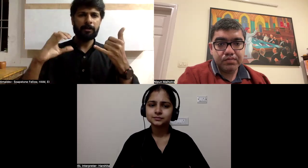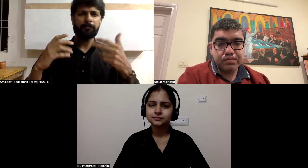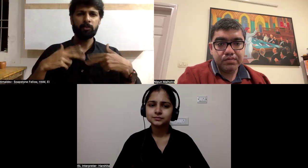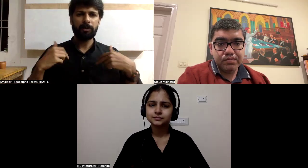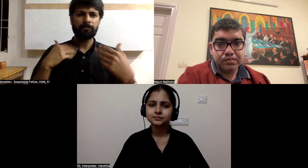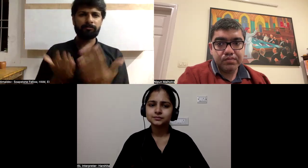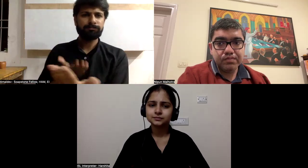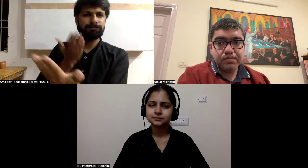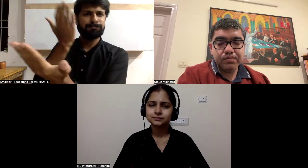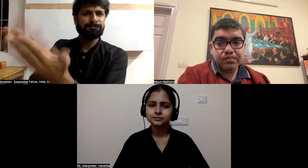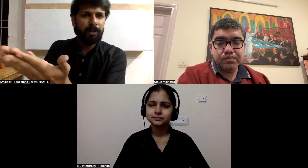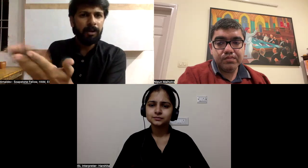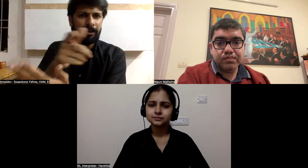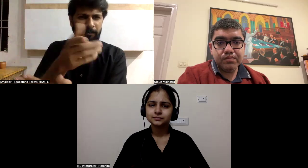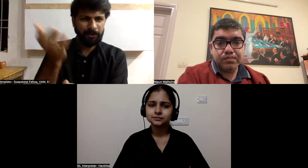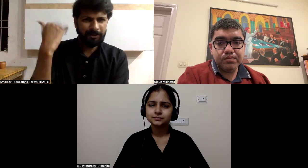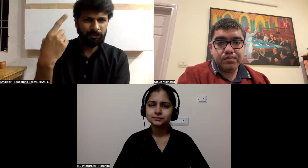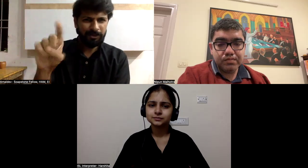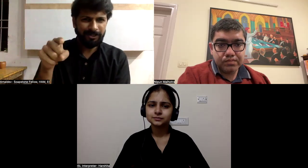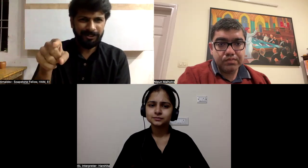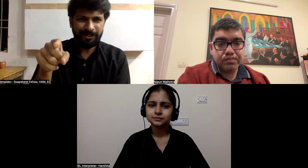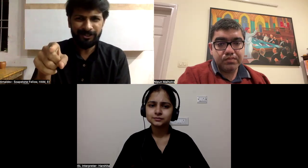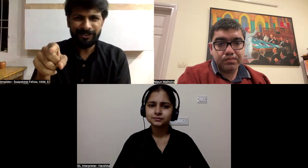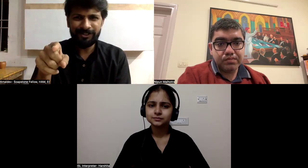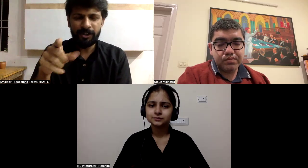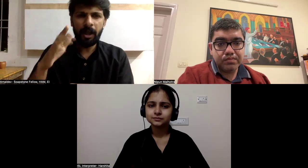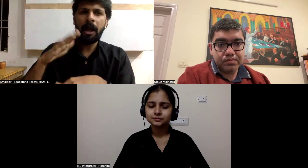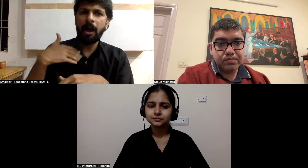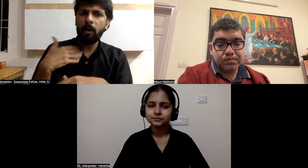PIL at the Supreme Court.